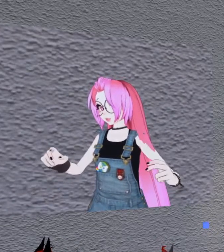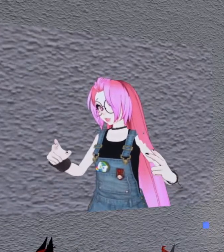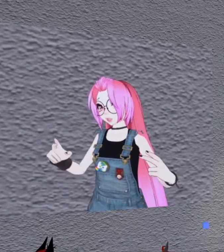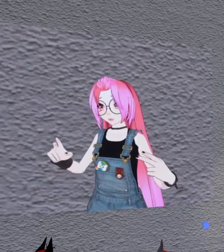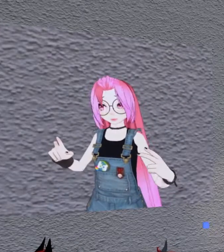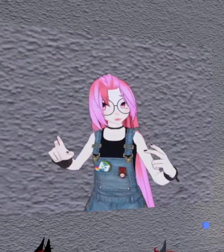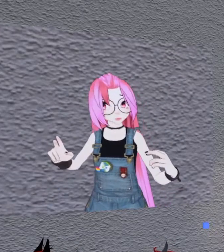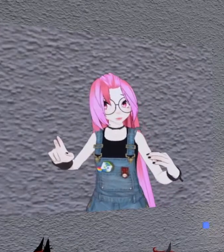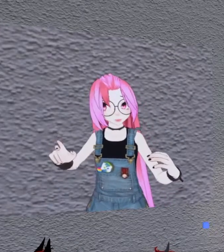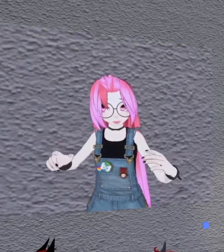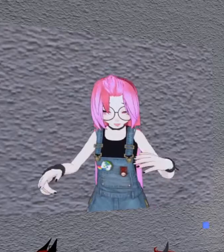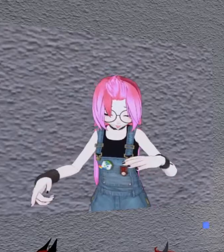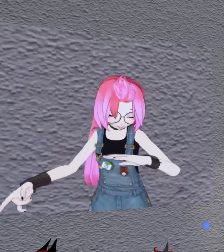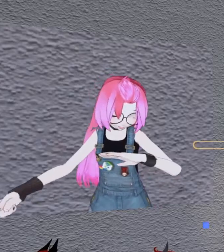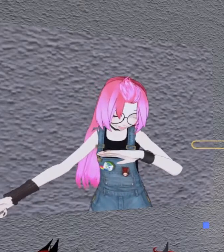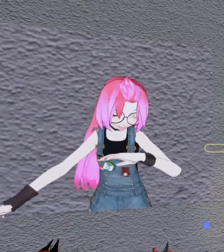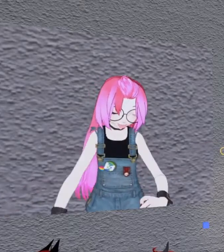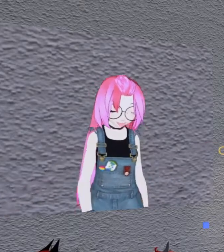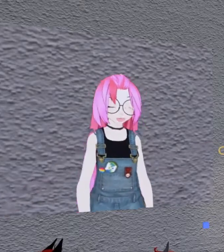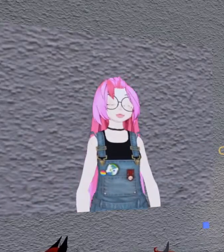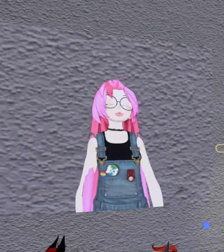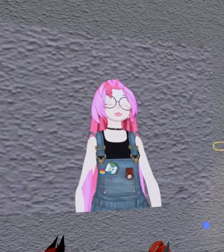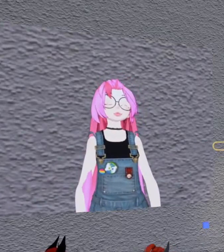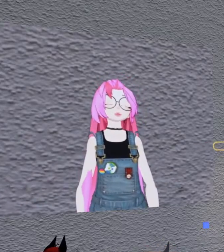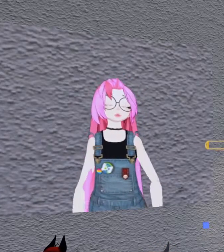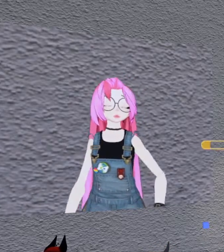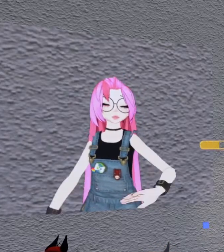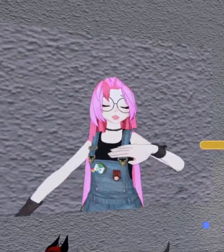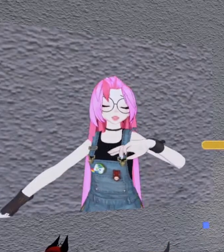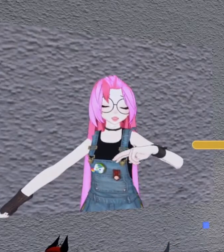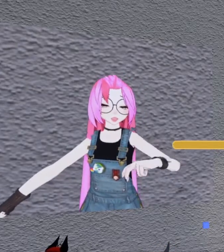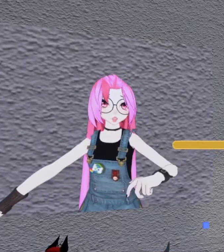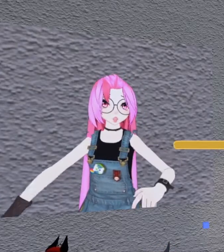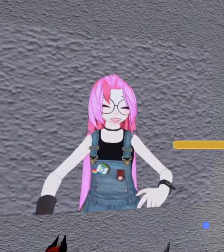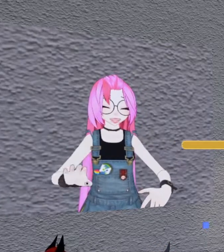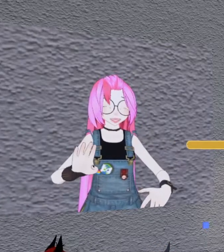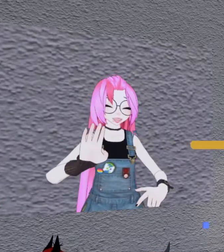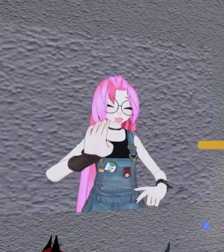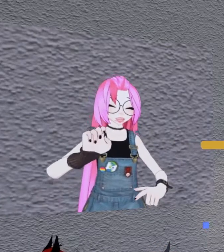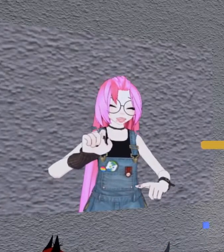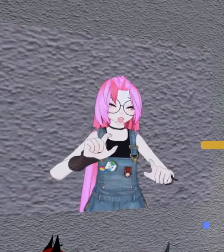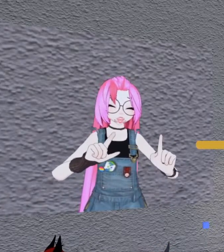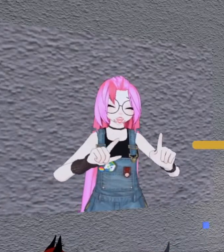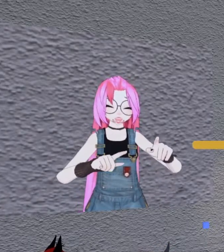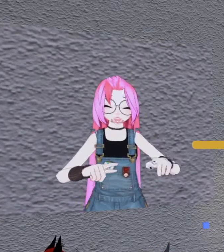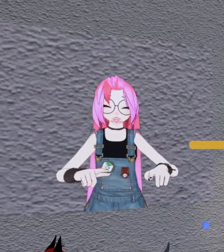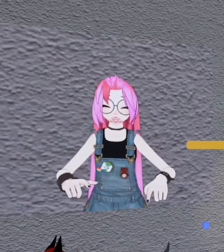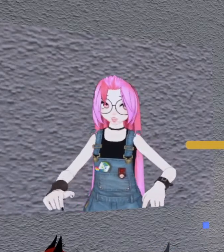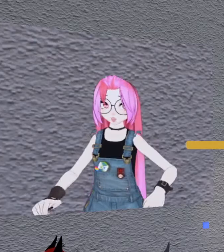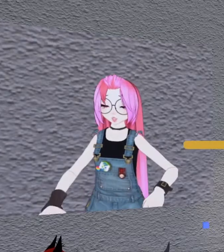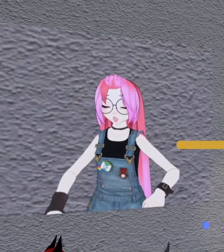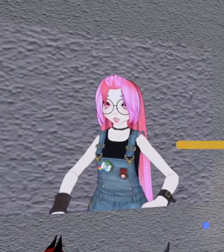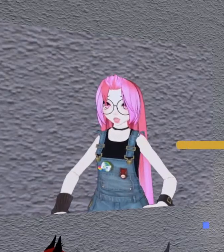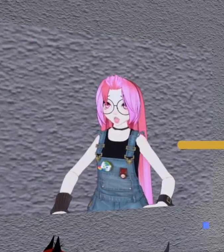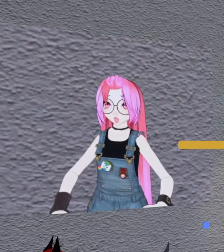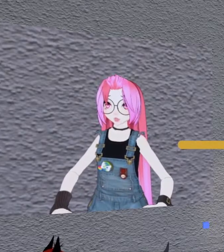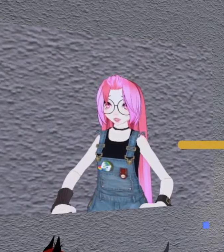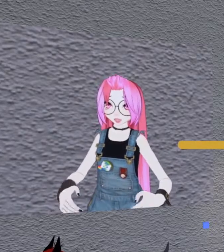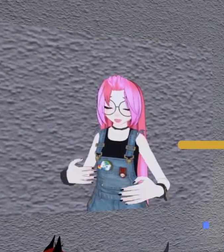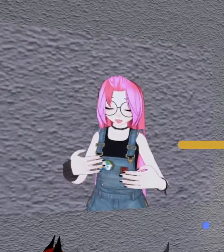Okay. Let's see, what time is it? It has been 40 minutes, so getting